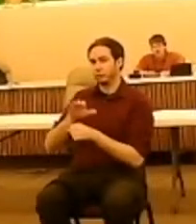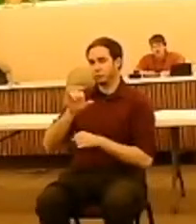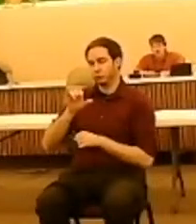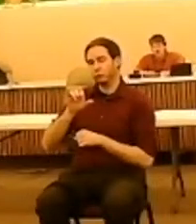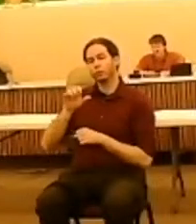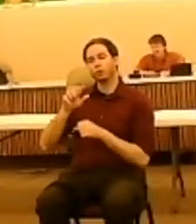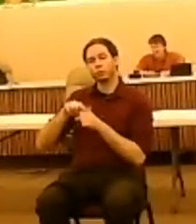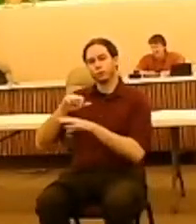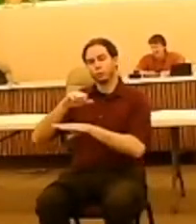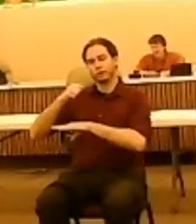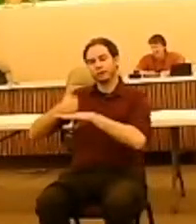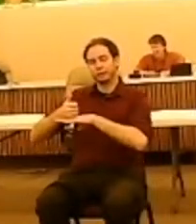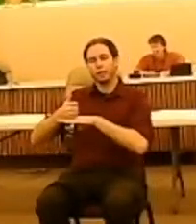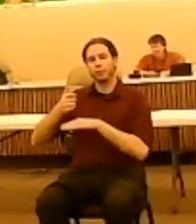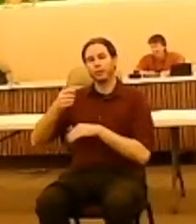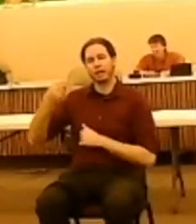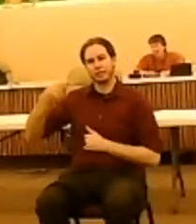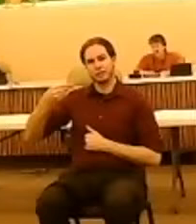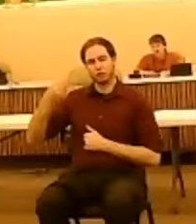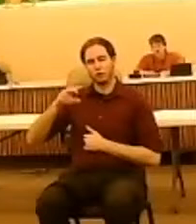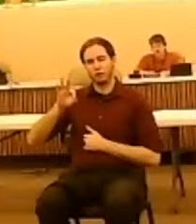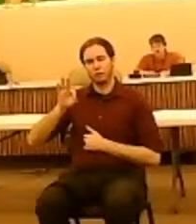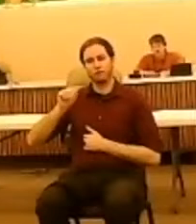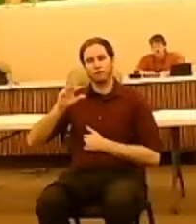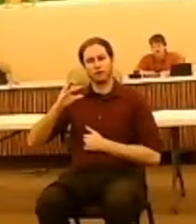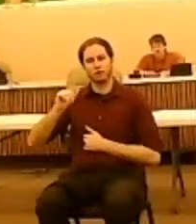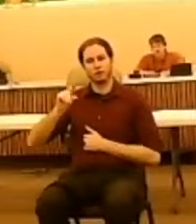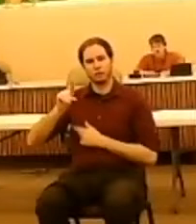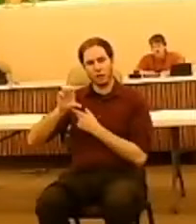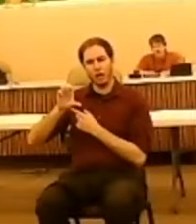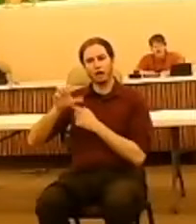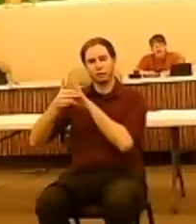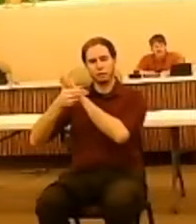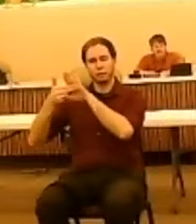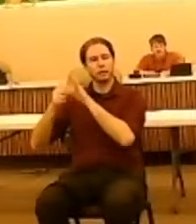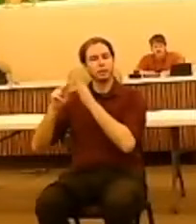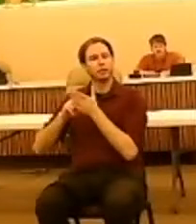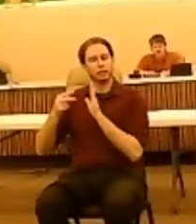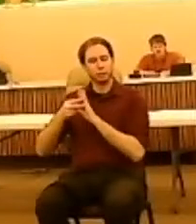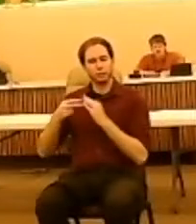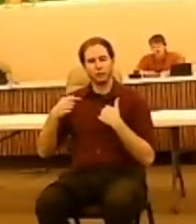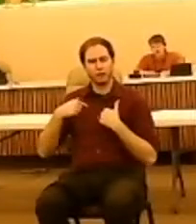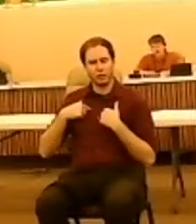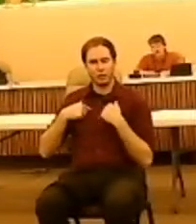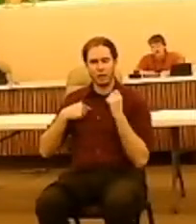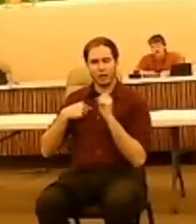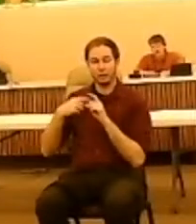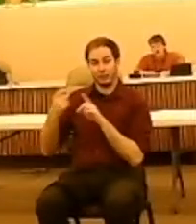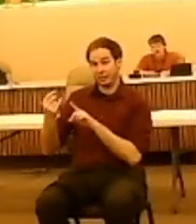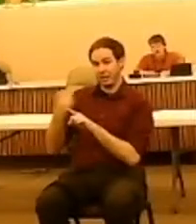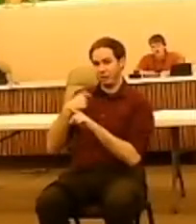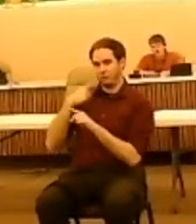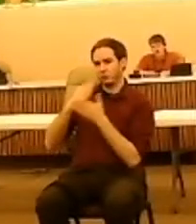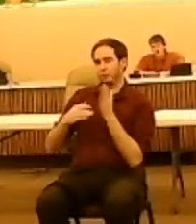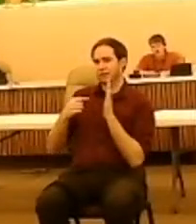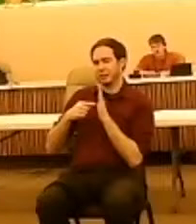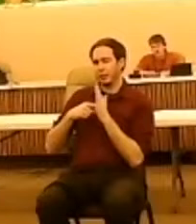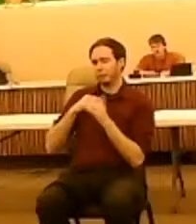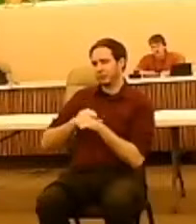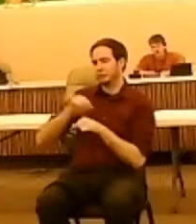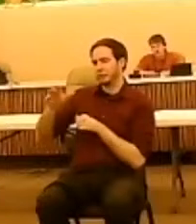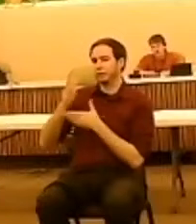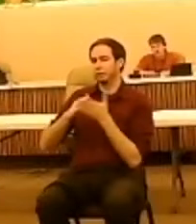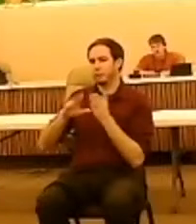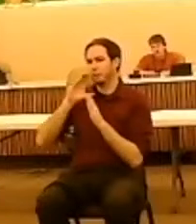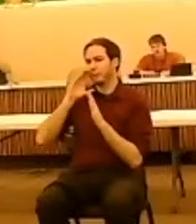a historic facade on the building. So they asked me for some examples. I sent them a bunch of the images